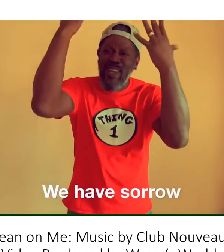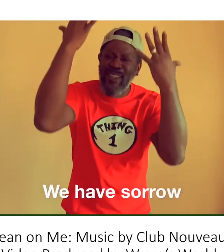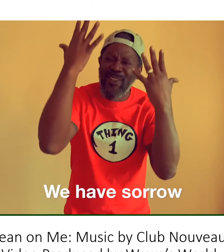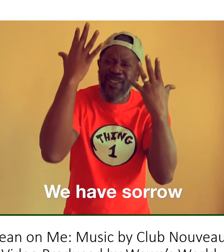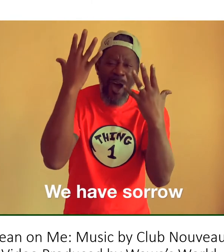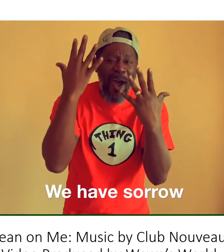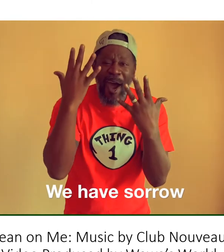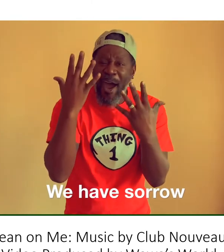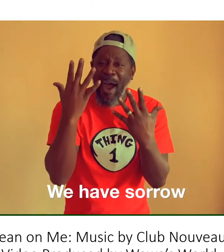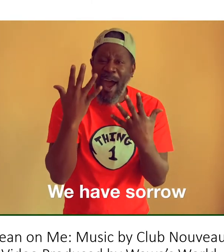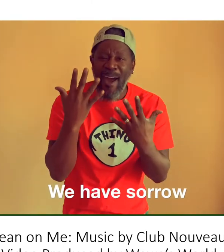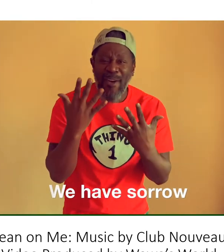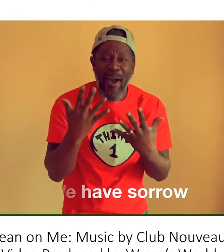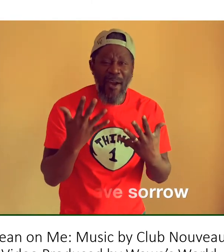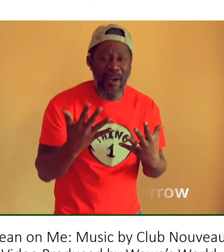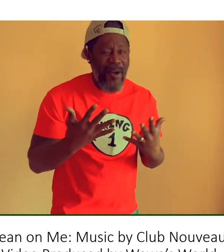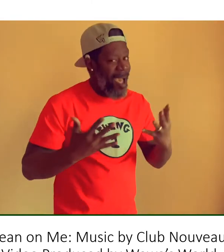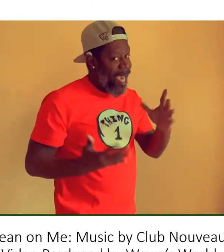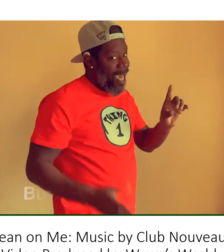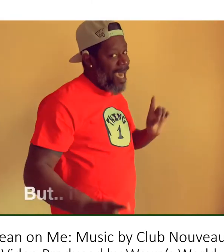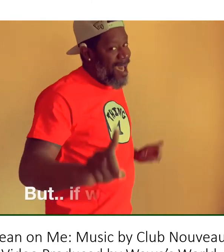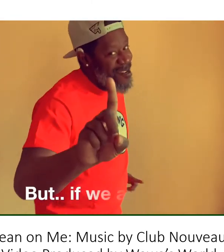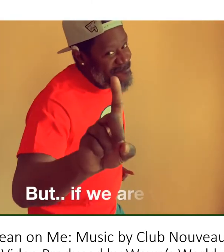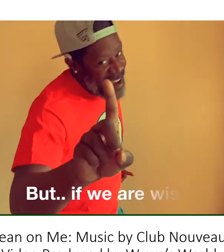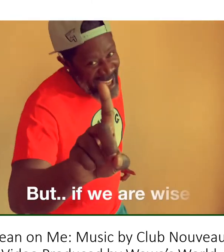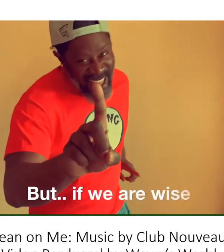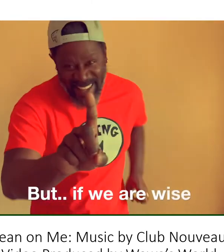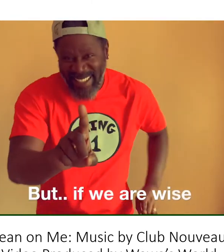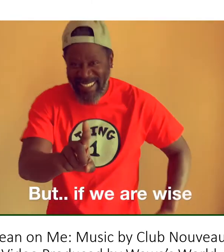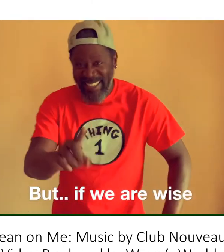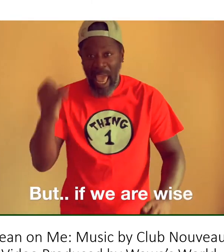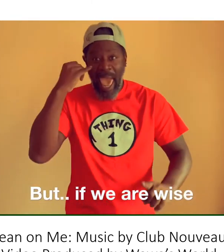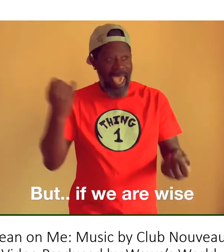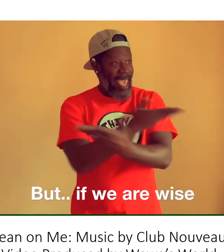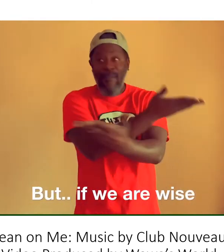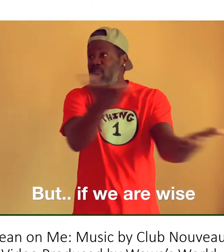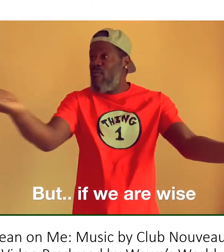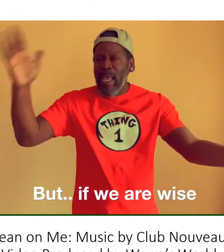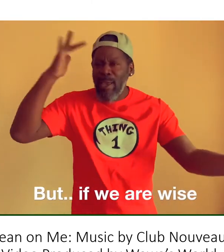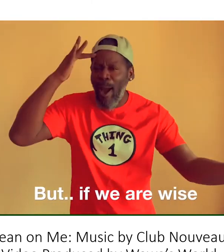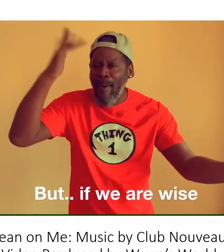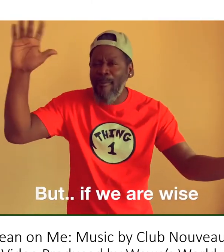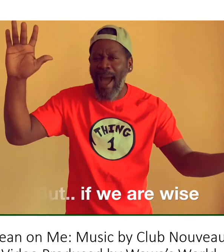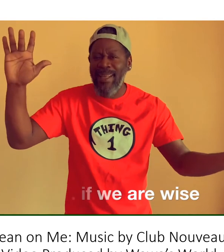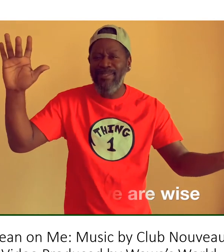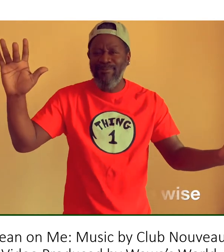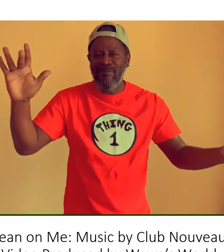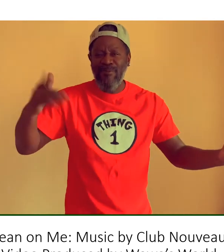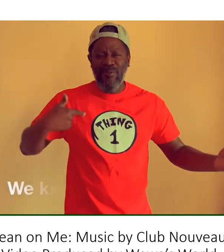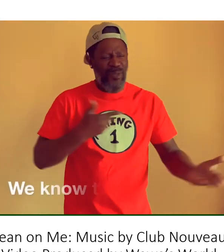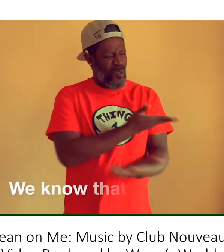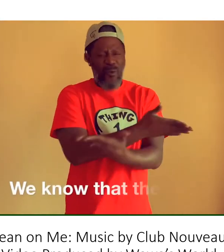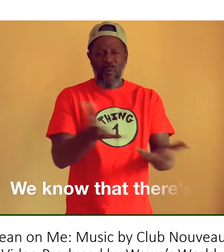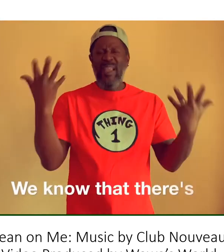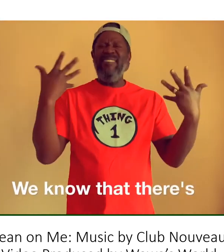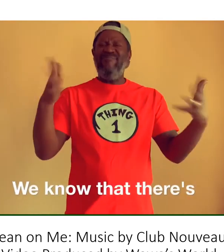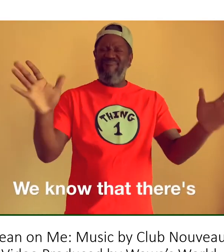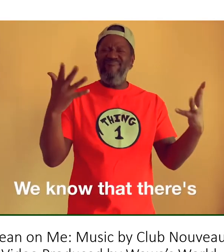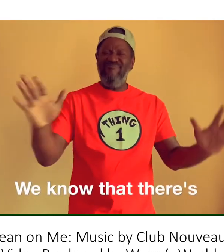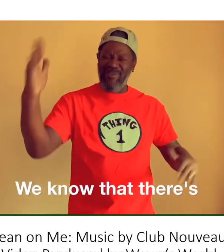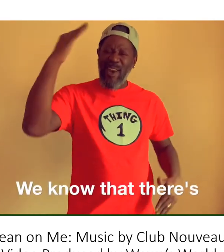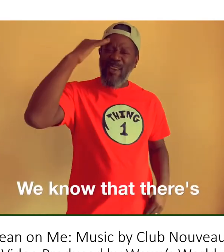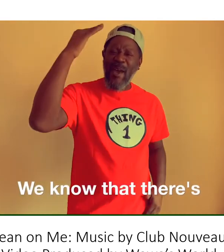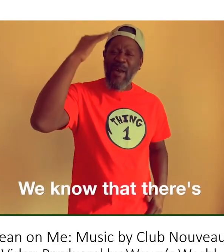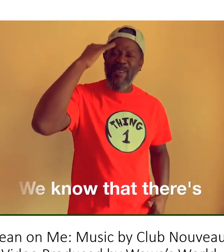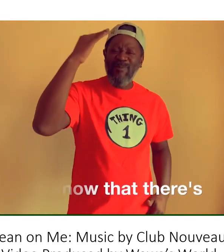have sorrow, but if we are one, we know